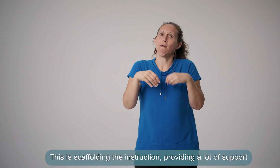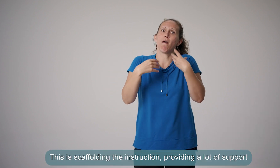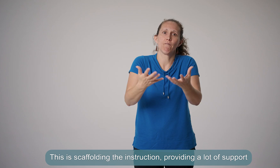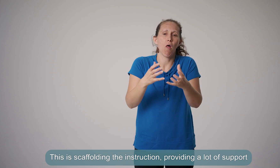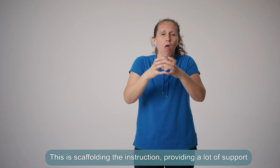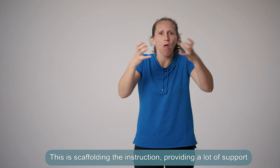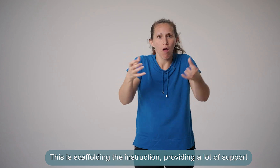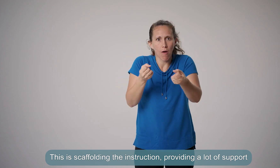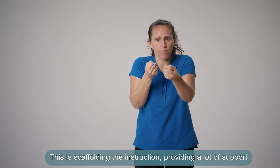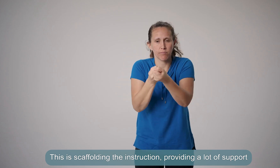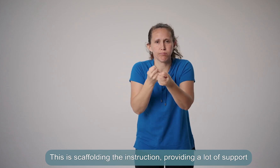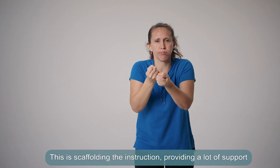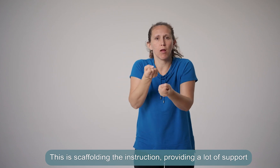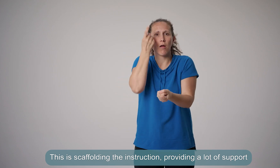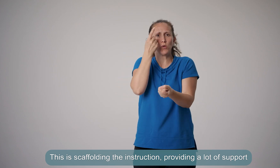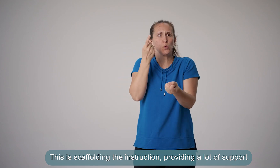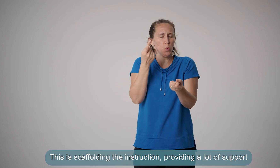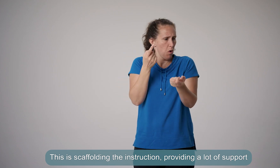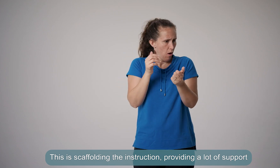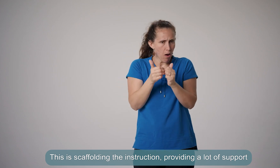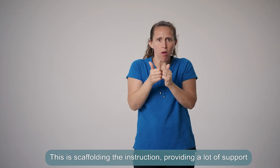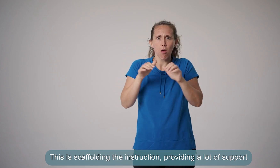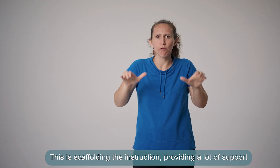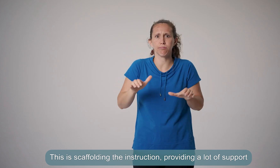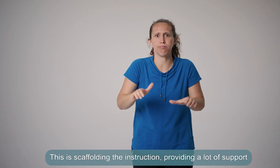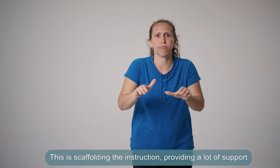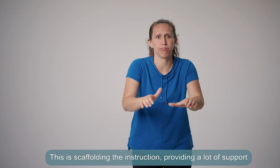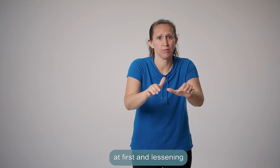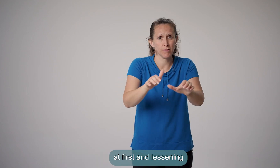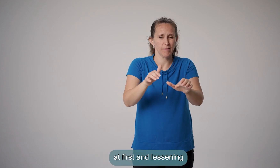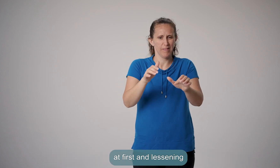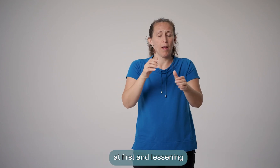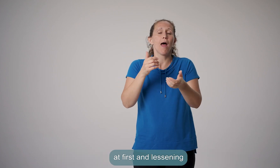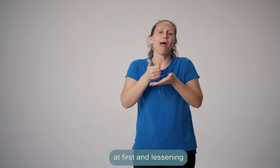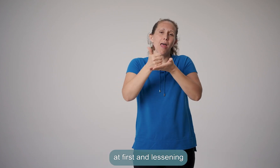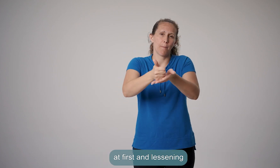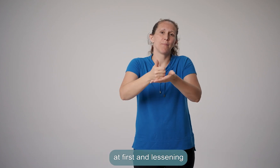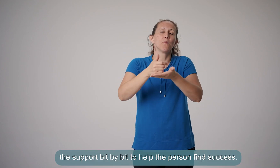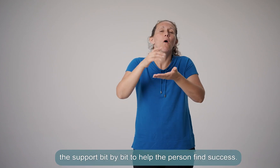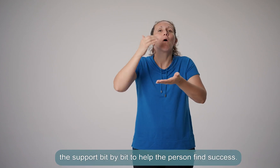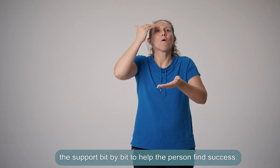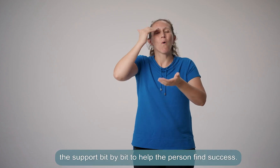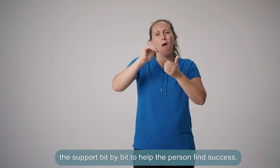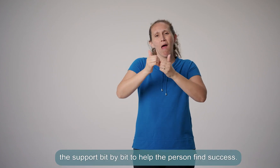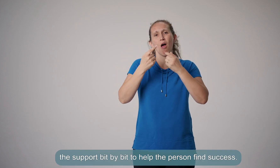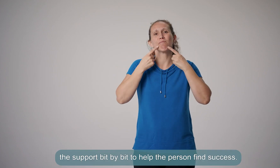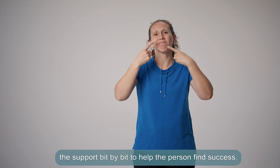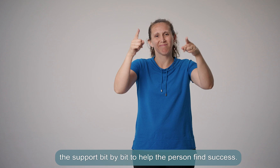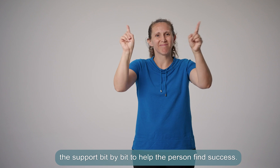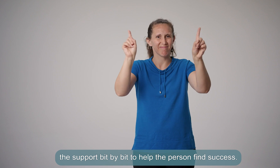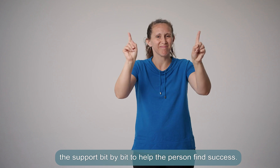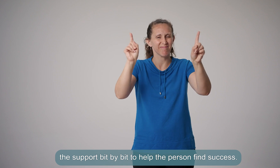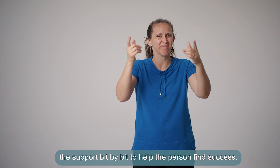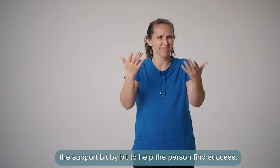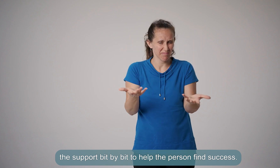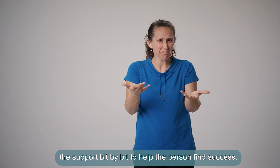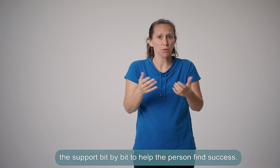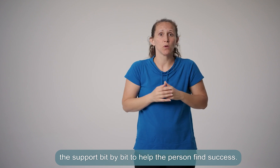This is scaffolding the instruction, providing a lot of support at first and lessening the support bit by bit to help the person